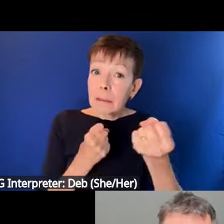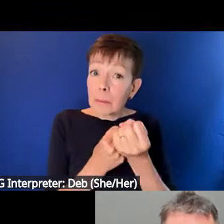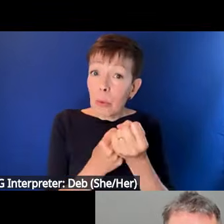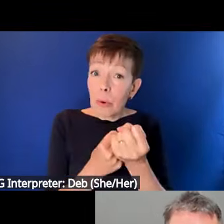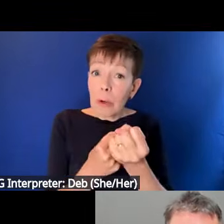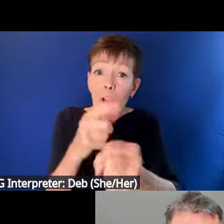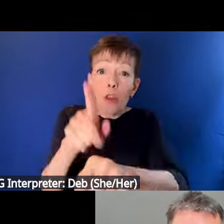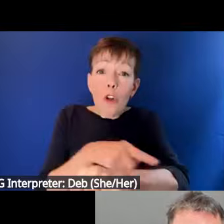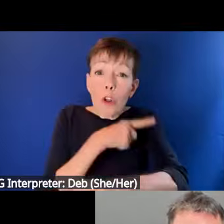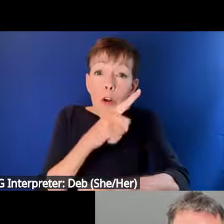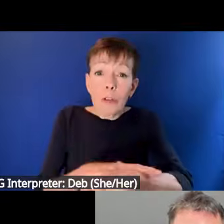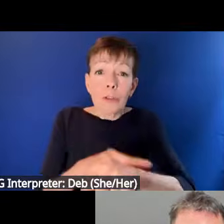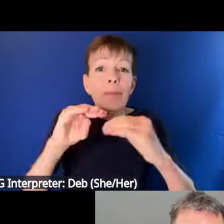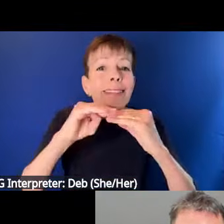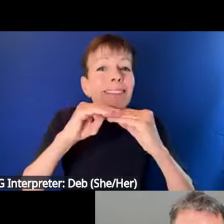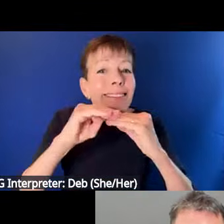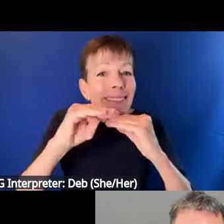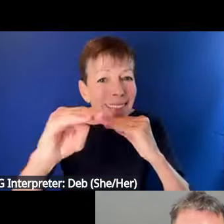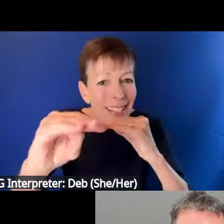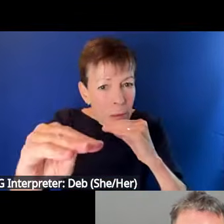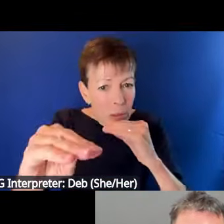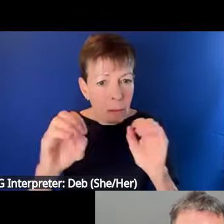stable.